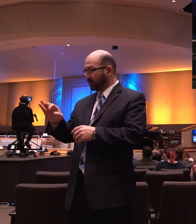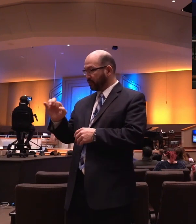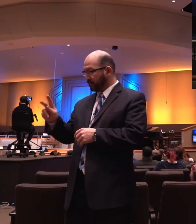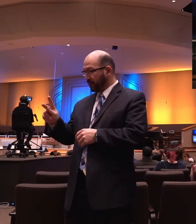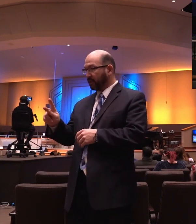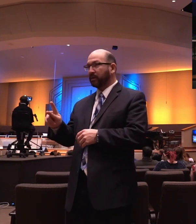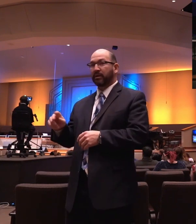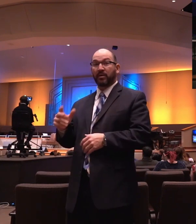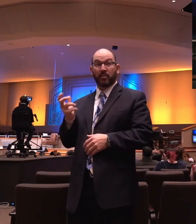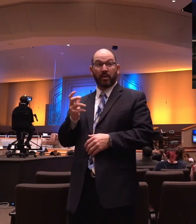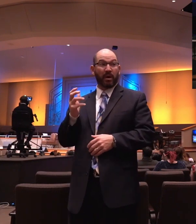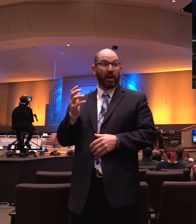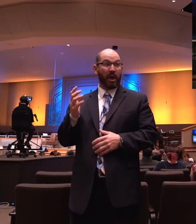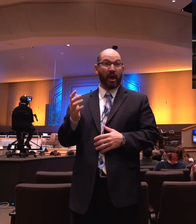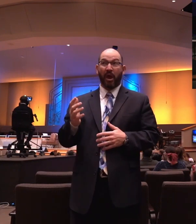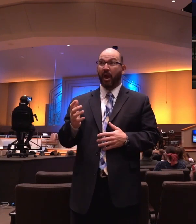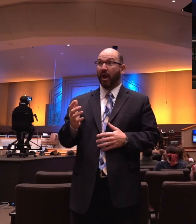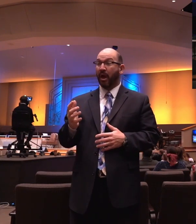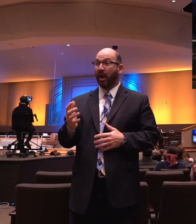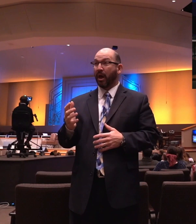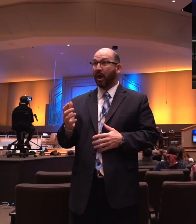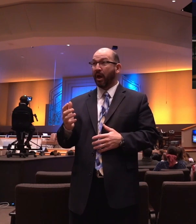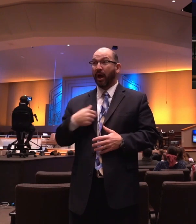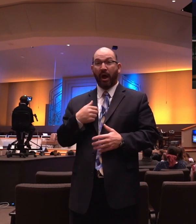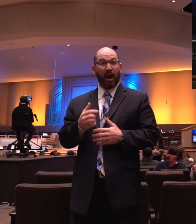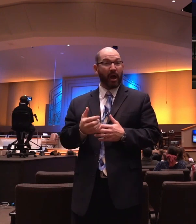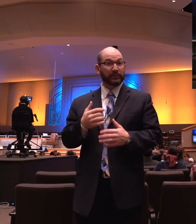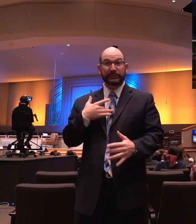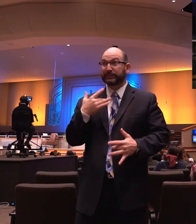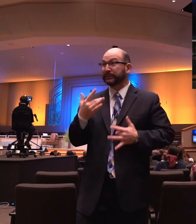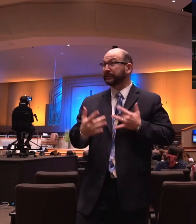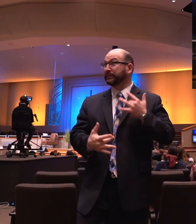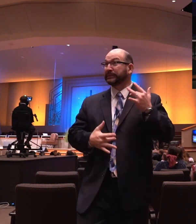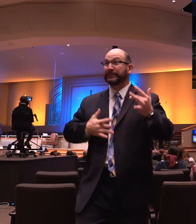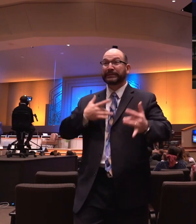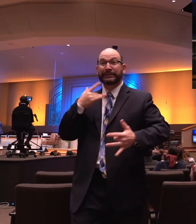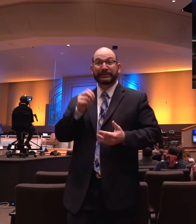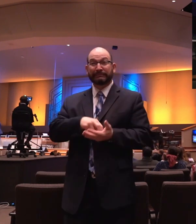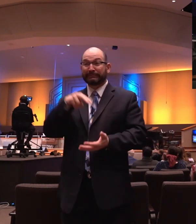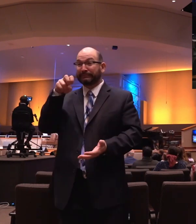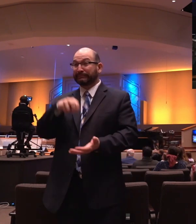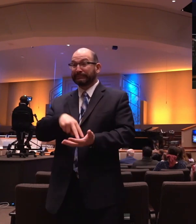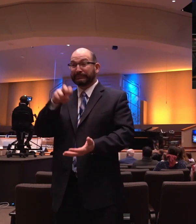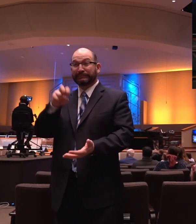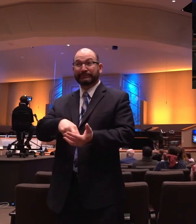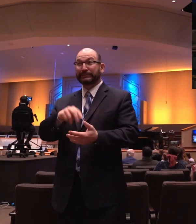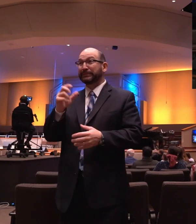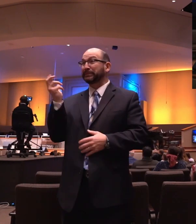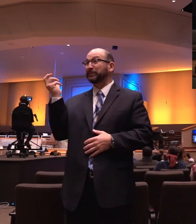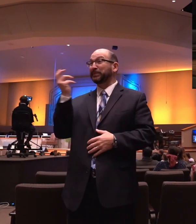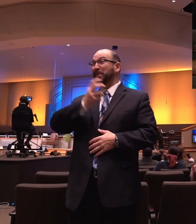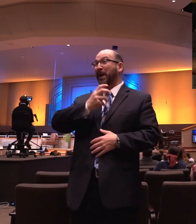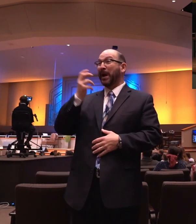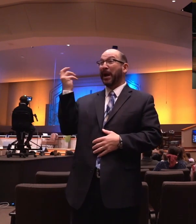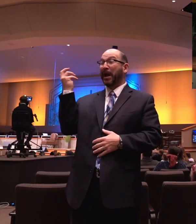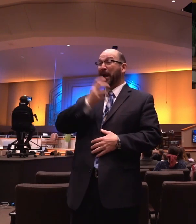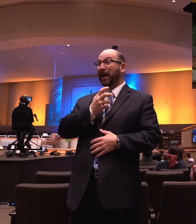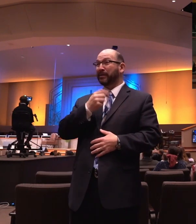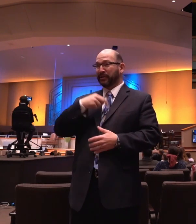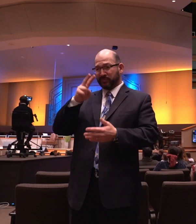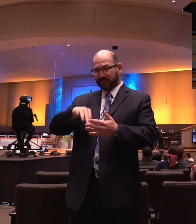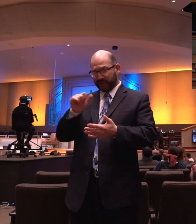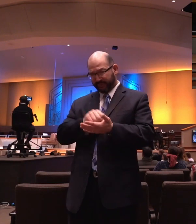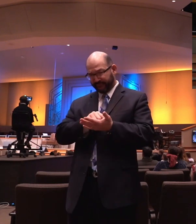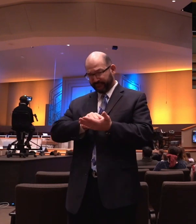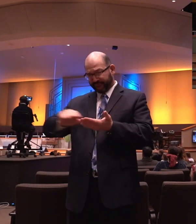I'm telling you what, I was that close to Pentecostal. That close. I had just read that